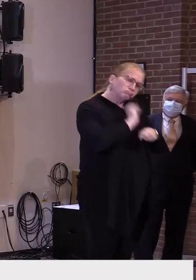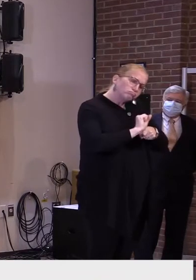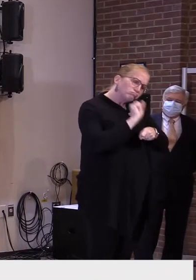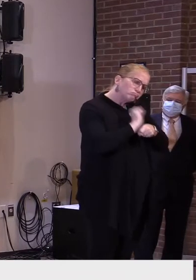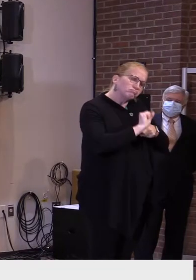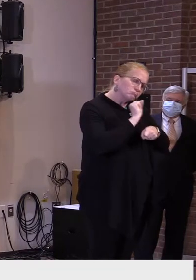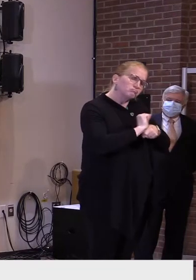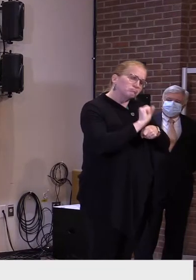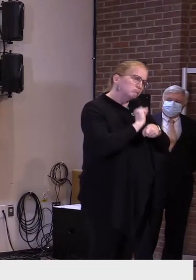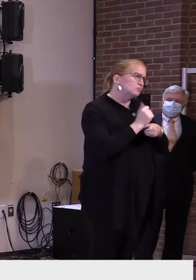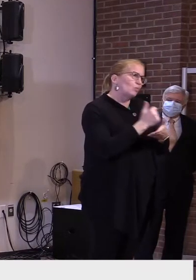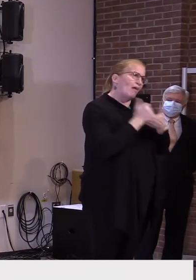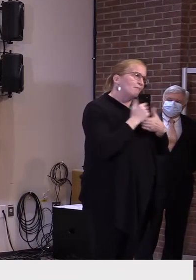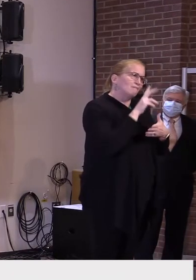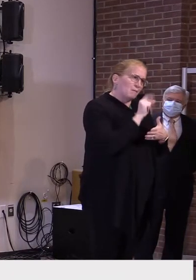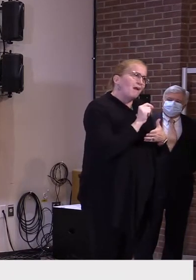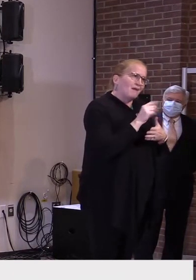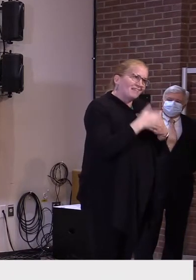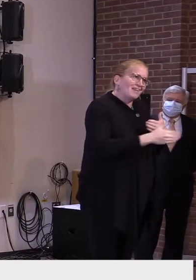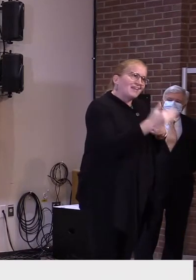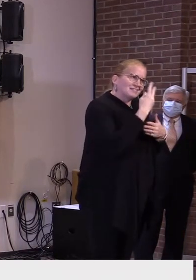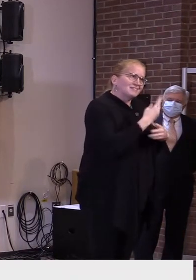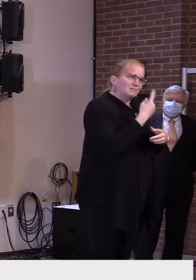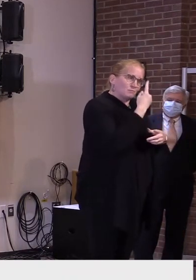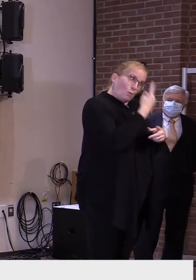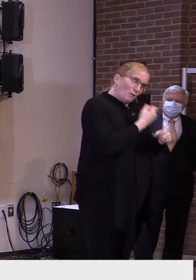over the next year.